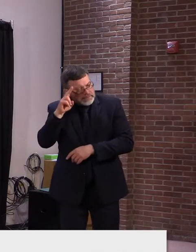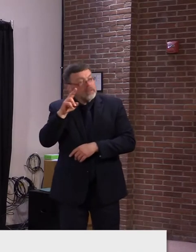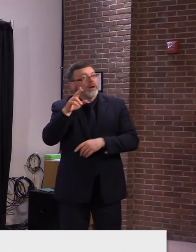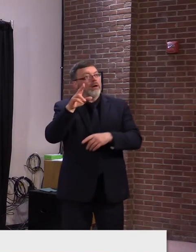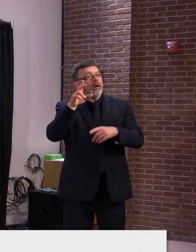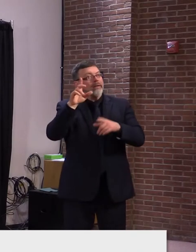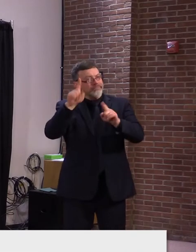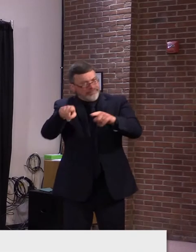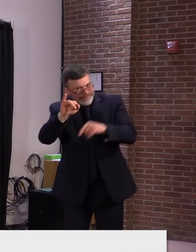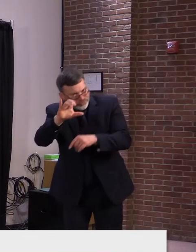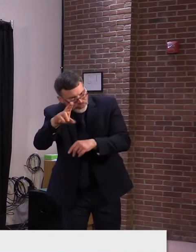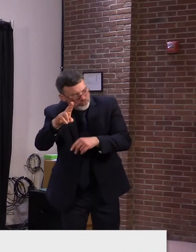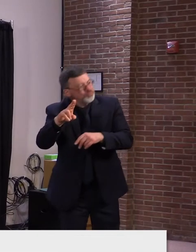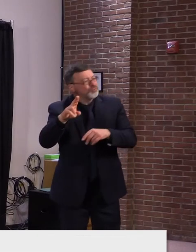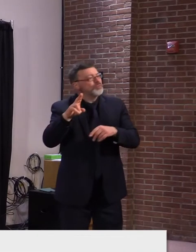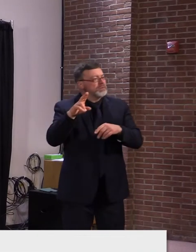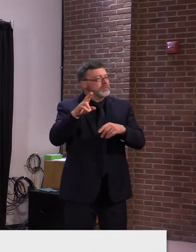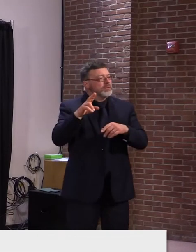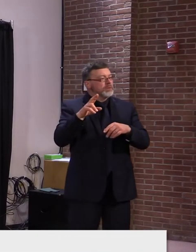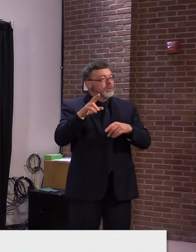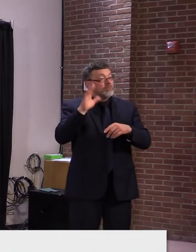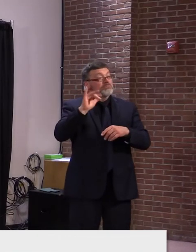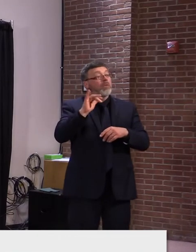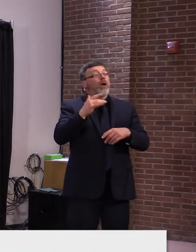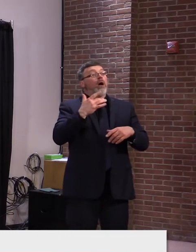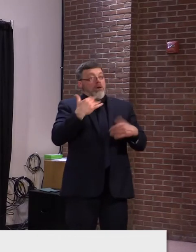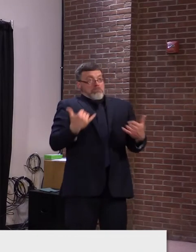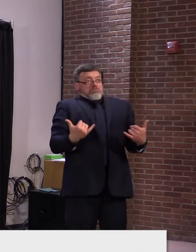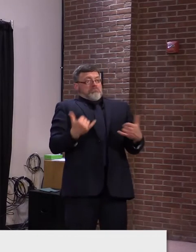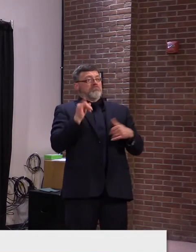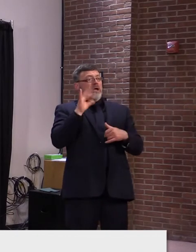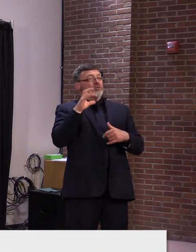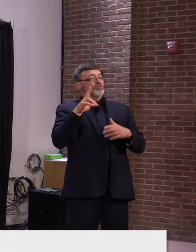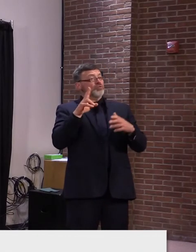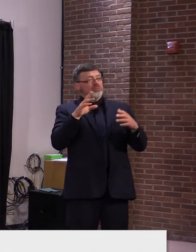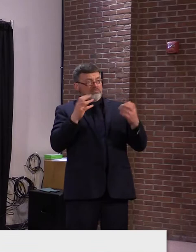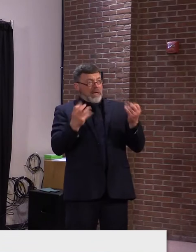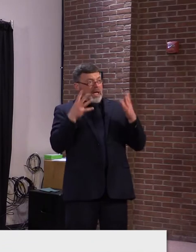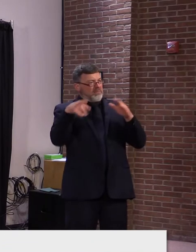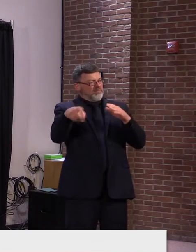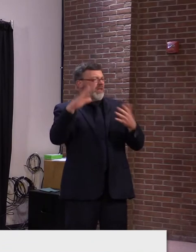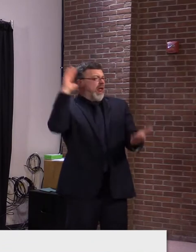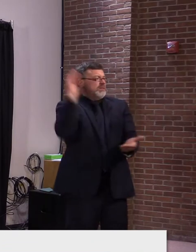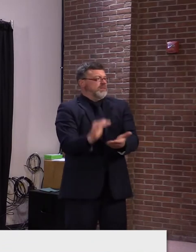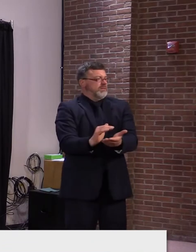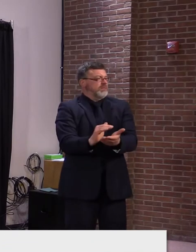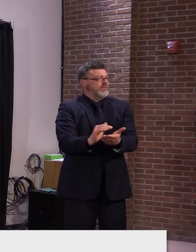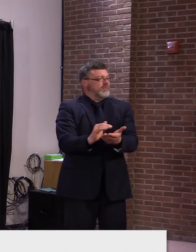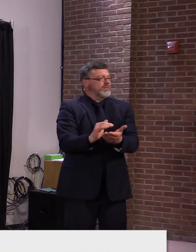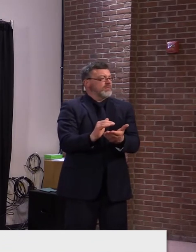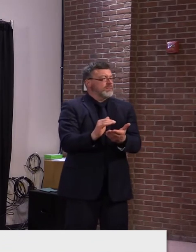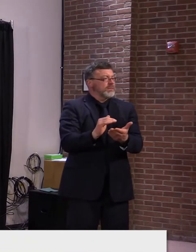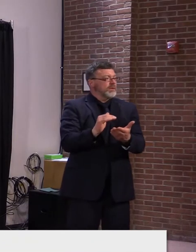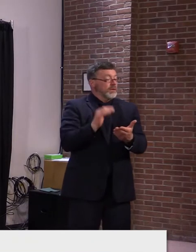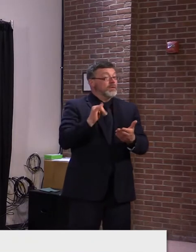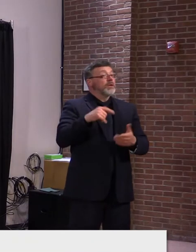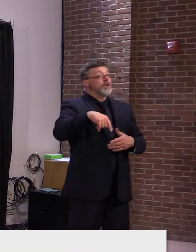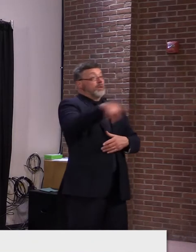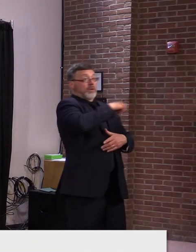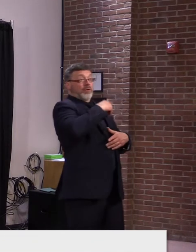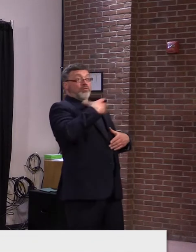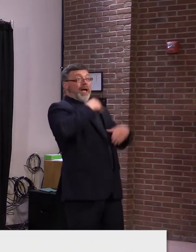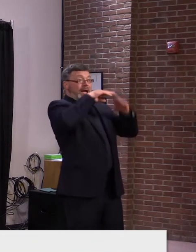down significantly. And on the White House call today, they talked a lot about that. And they said